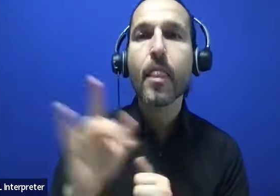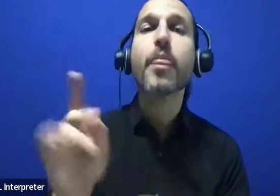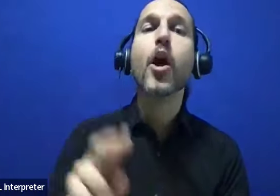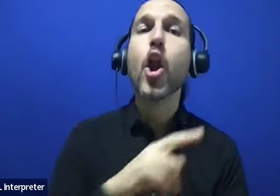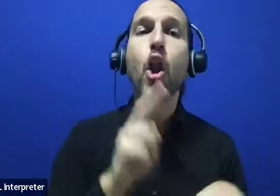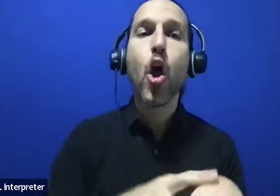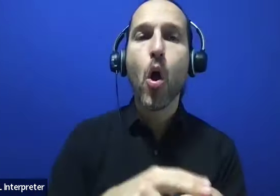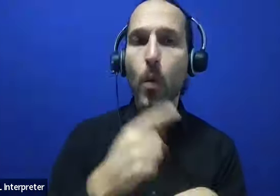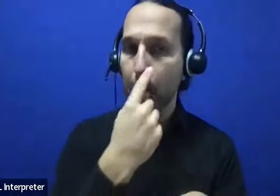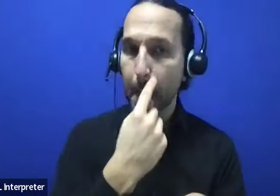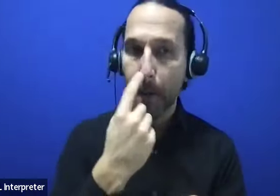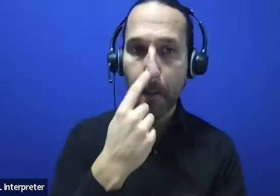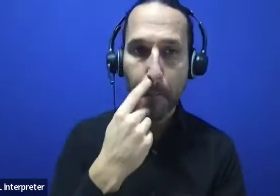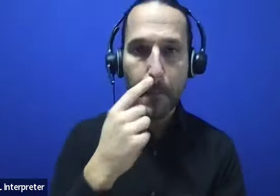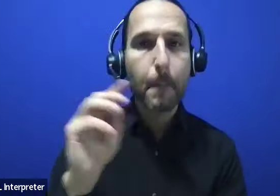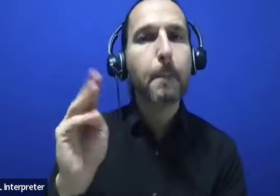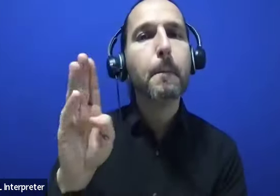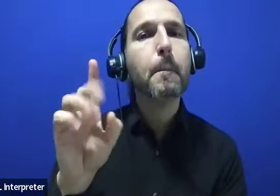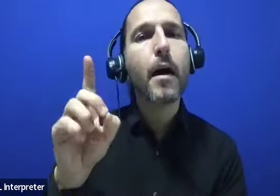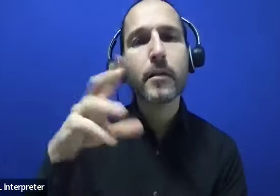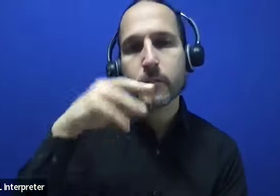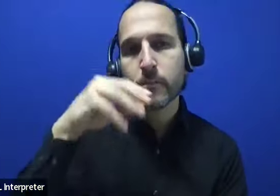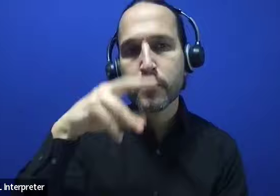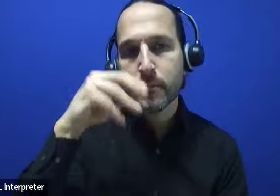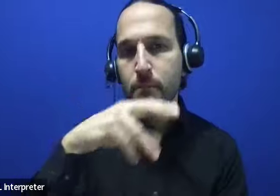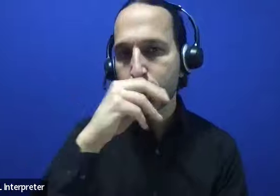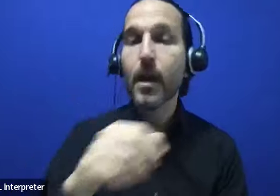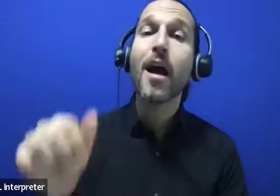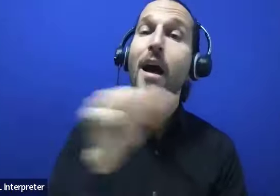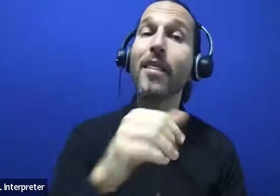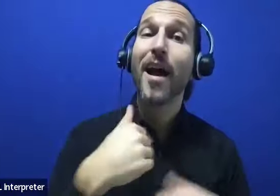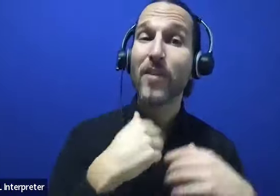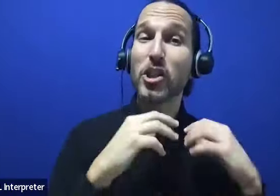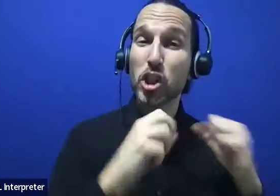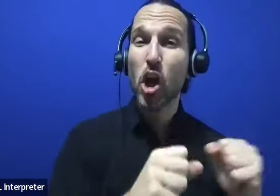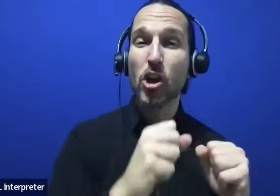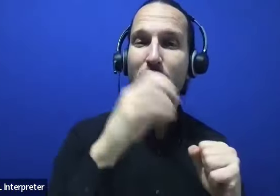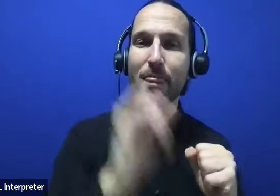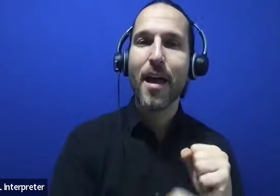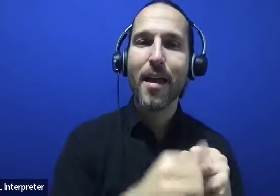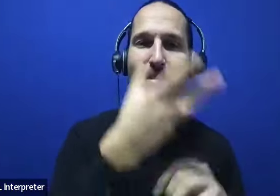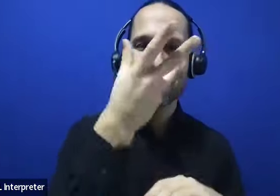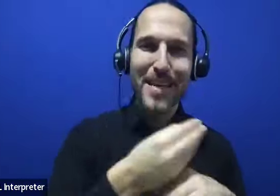normal nasal buds. These over here are the nasal buds that kids can charge, and they're missing.